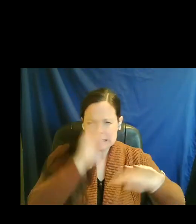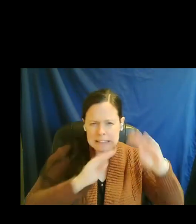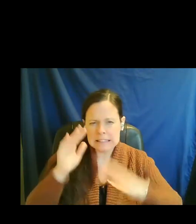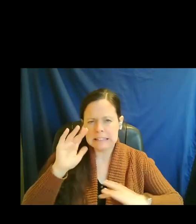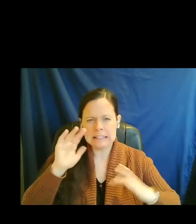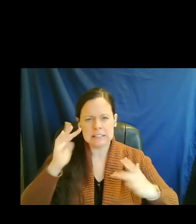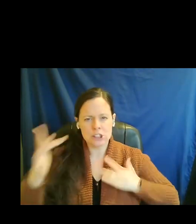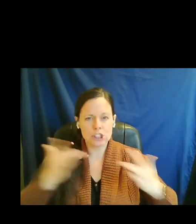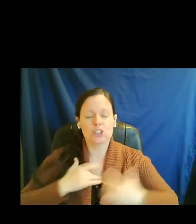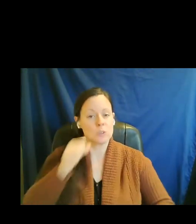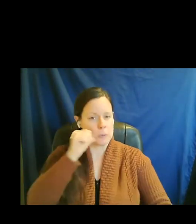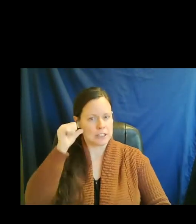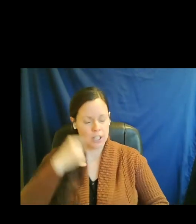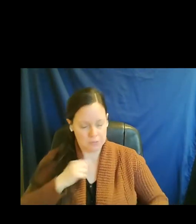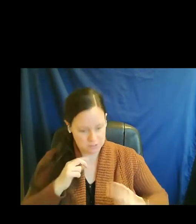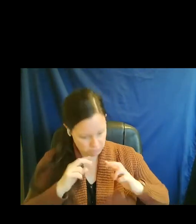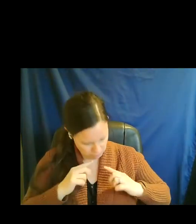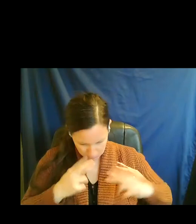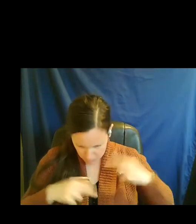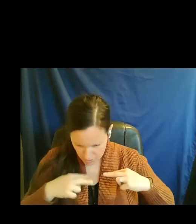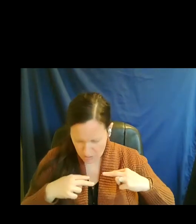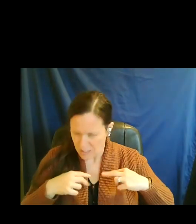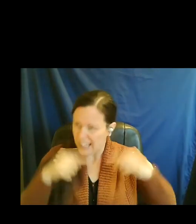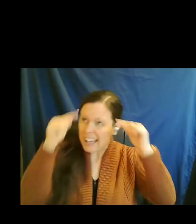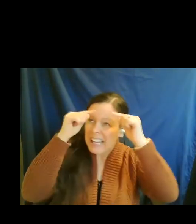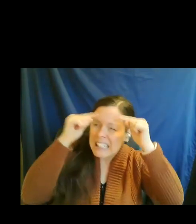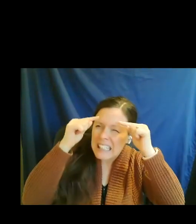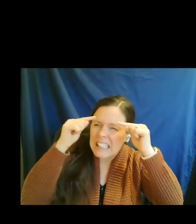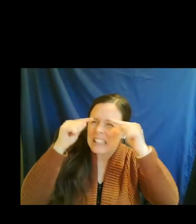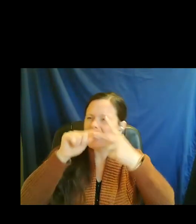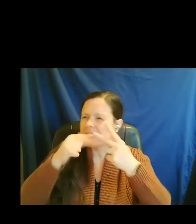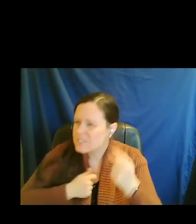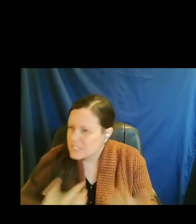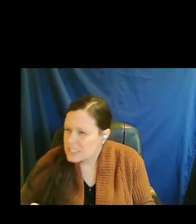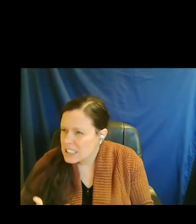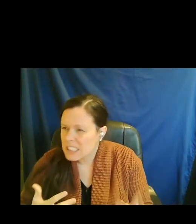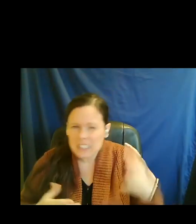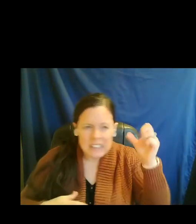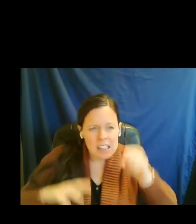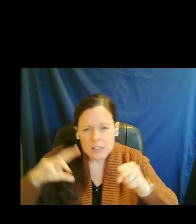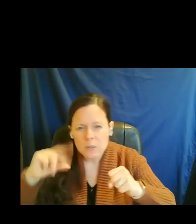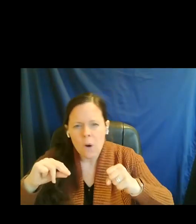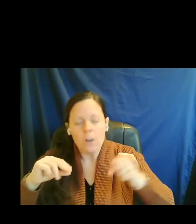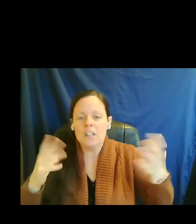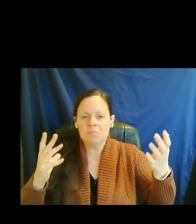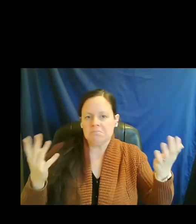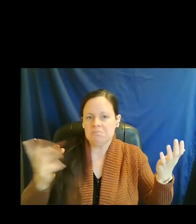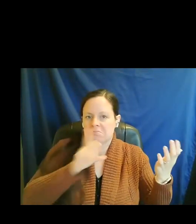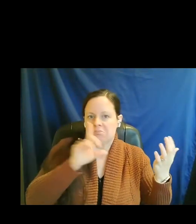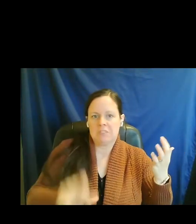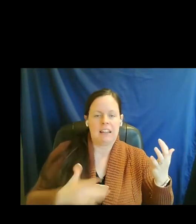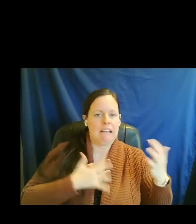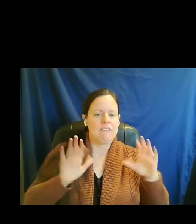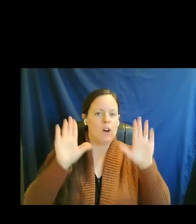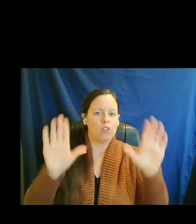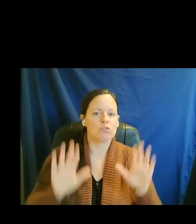games yesterday thinking, well, gosh, maybe I have a headache, maybe I have fatigue, maybe I have these things. But really, I felt really great